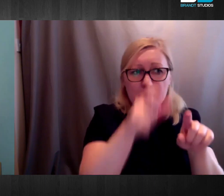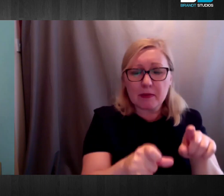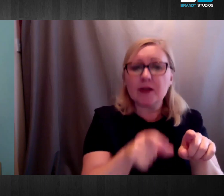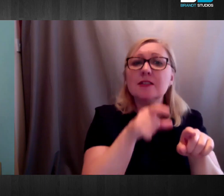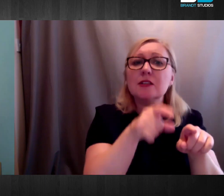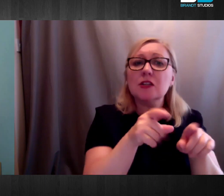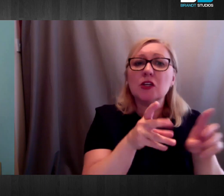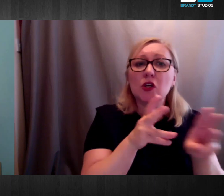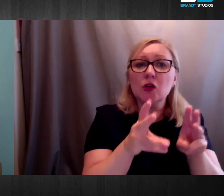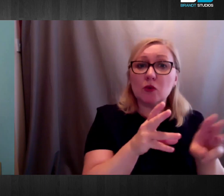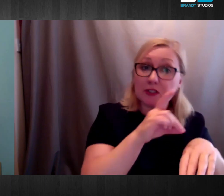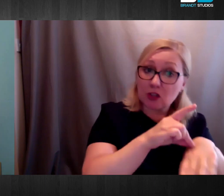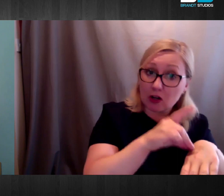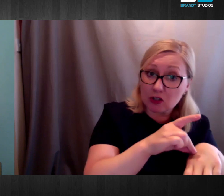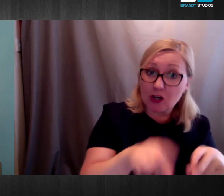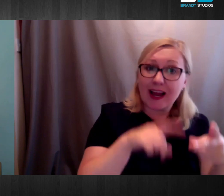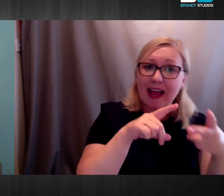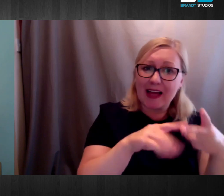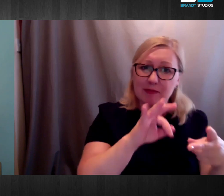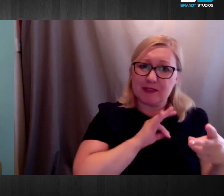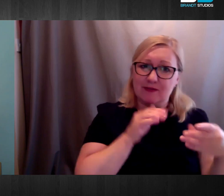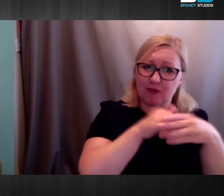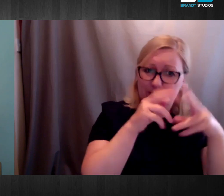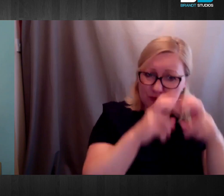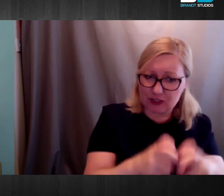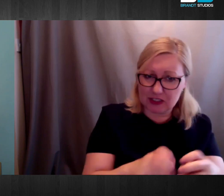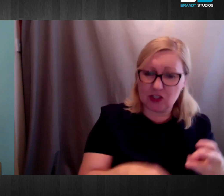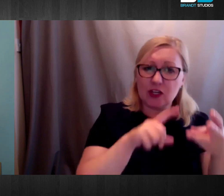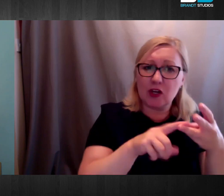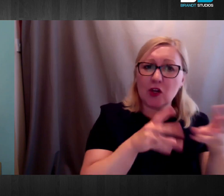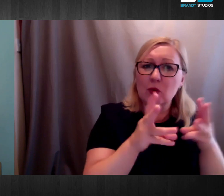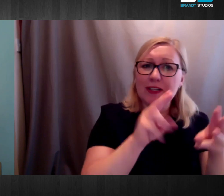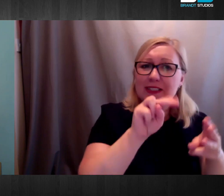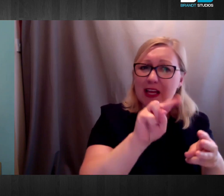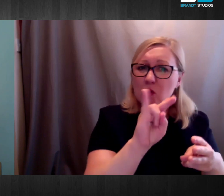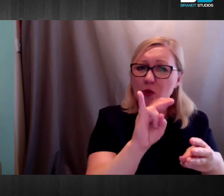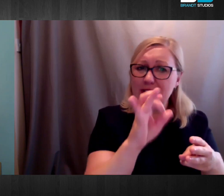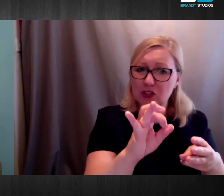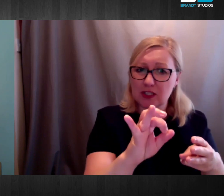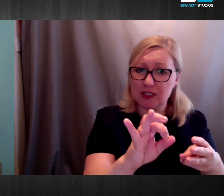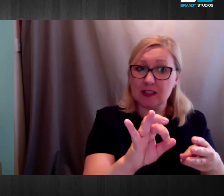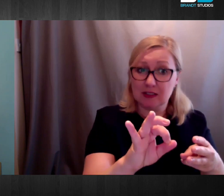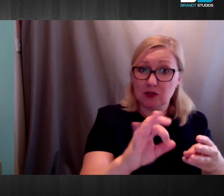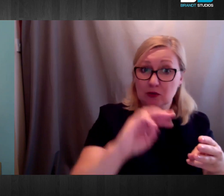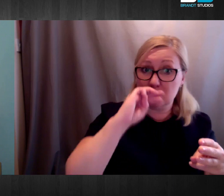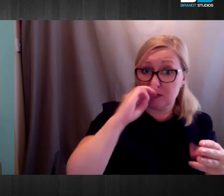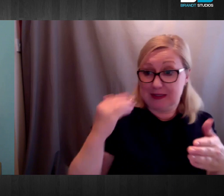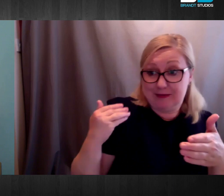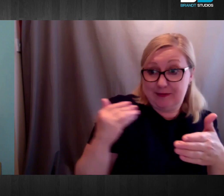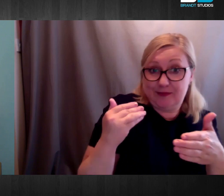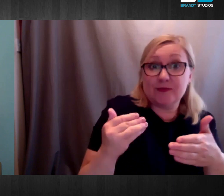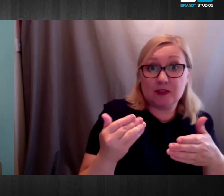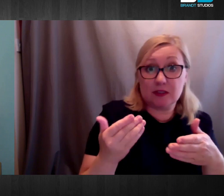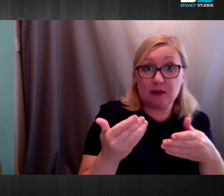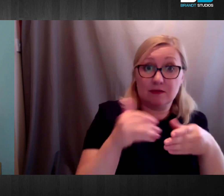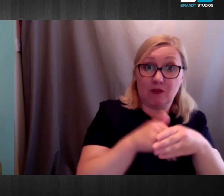an academic, a research academic during the pandemic period. Sean,